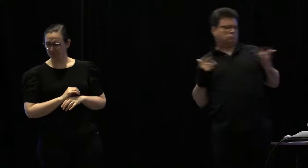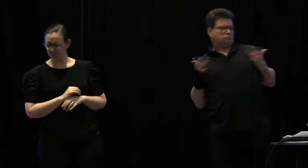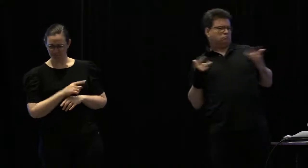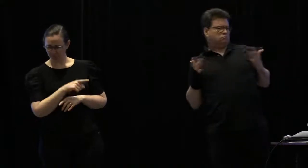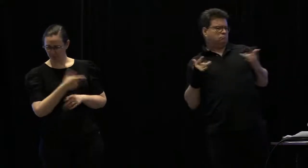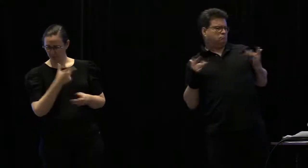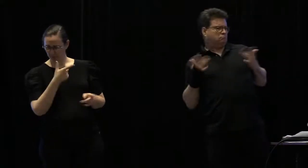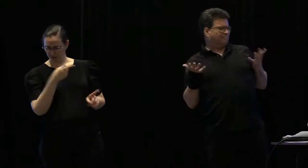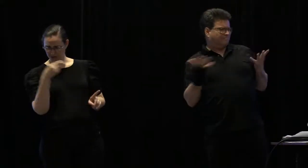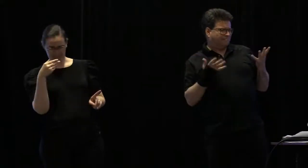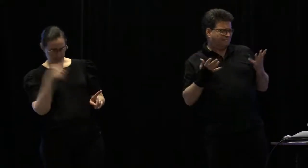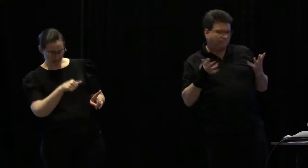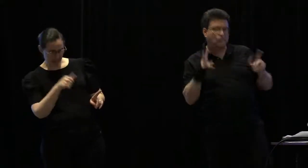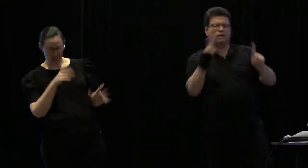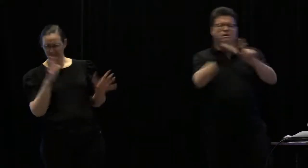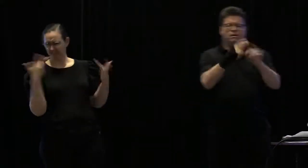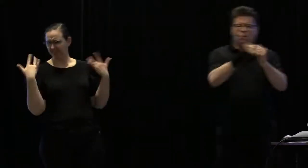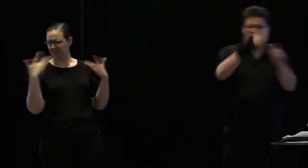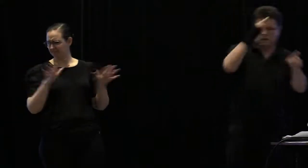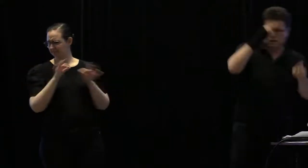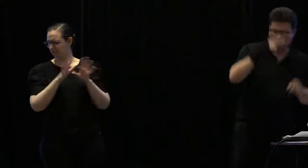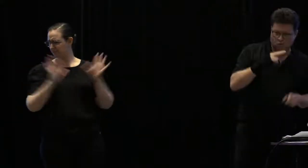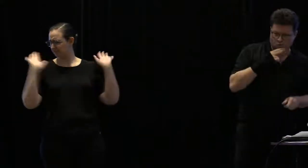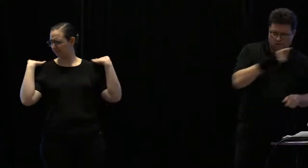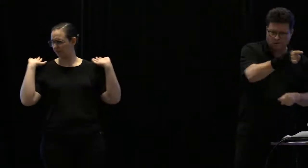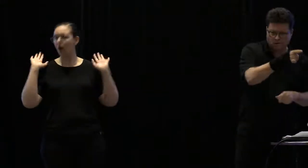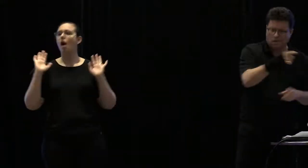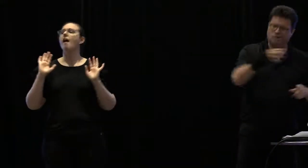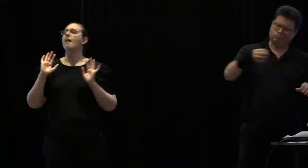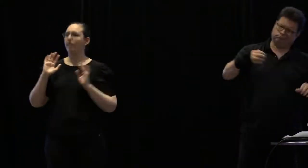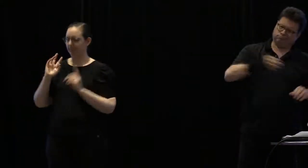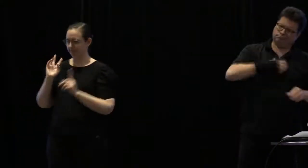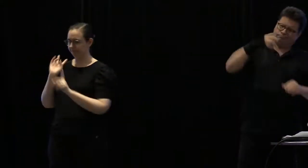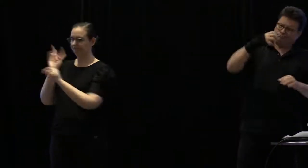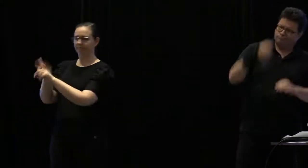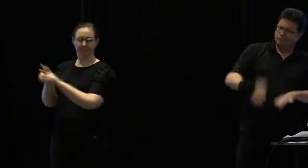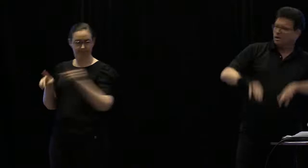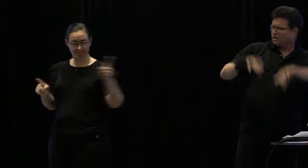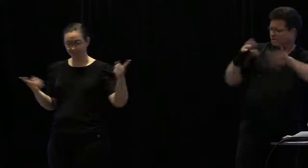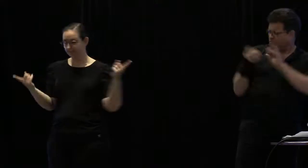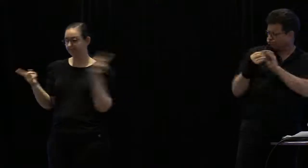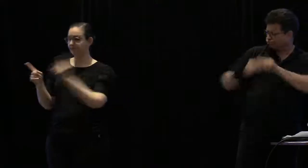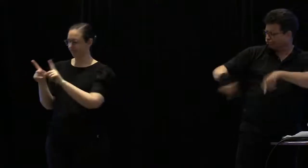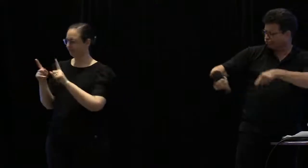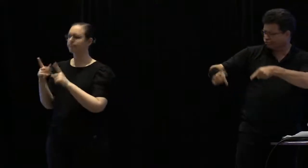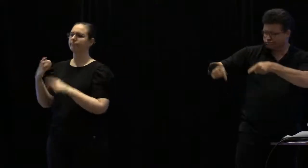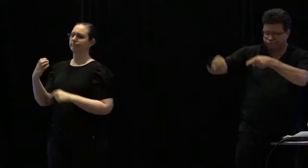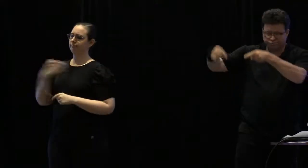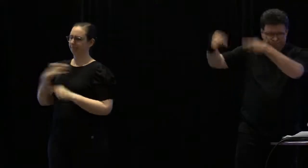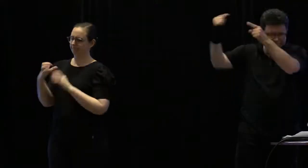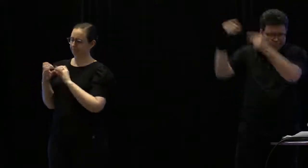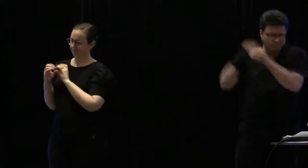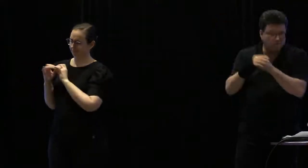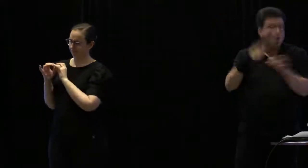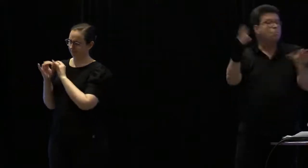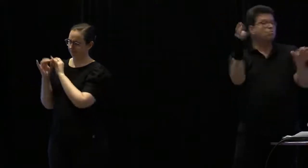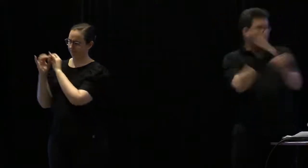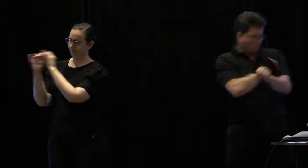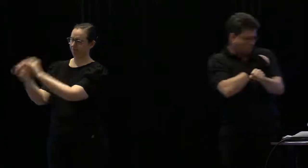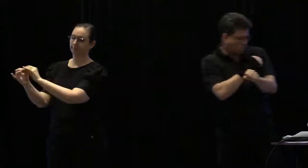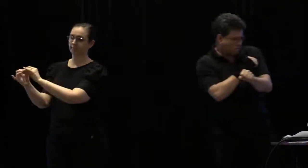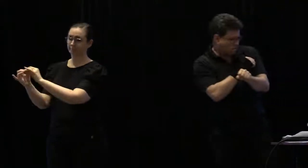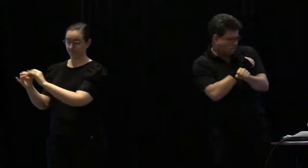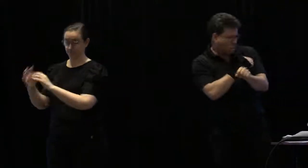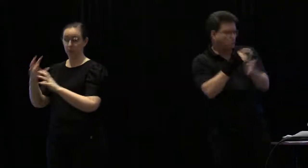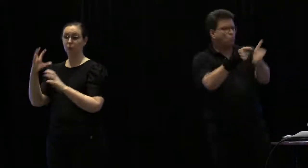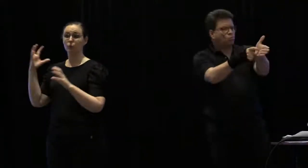deemed them as an unnecessary expense and did not want to take that on. Henry got involved, and a complaint against the university